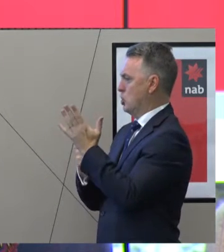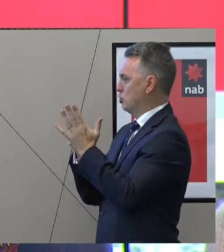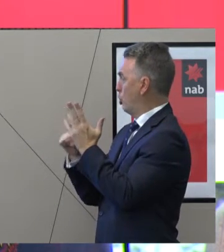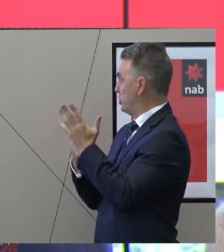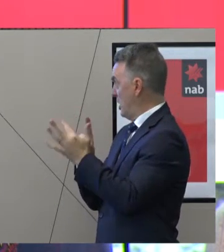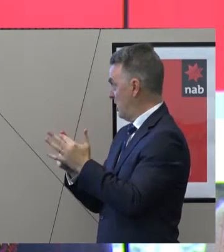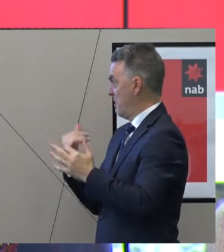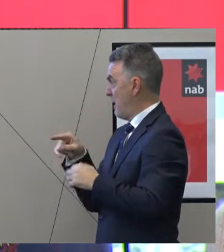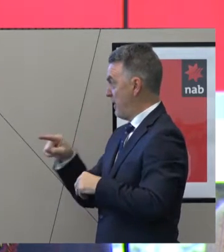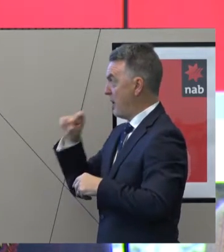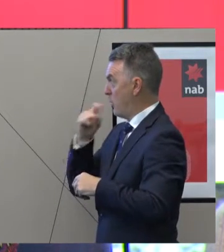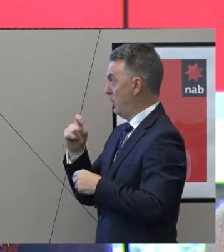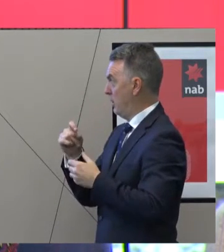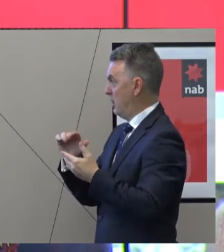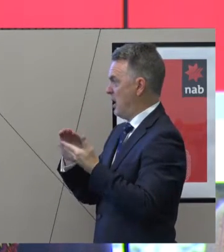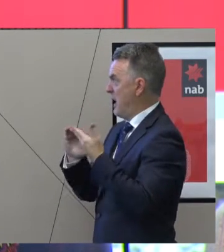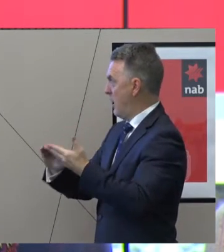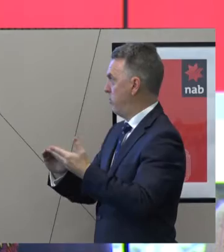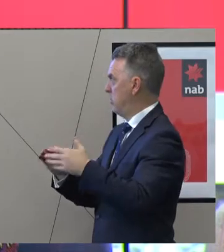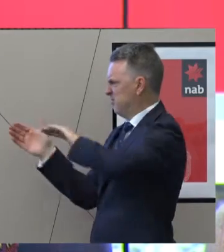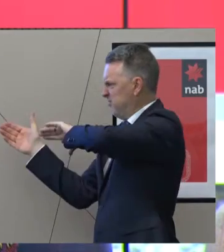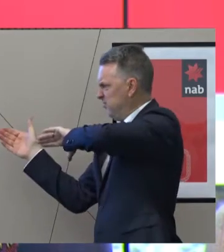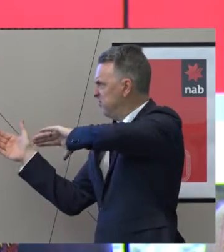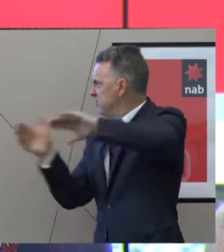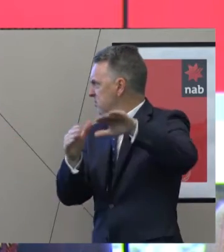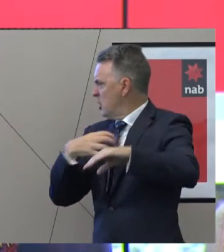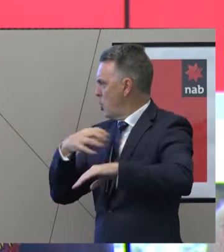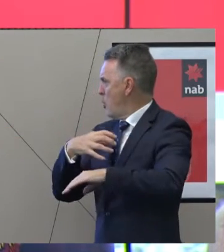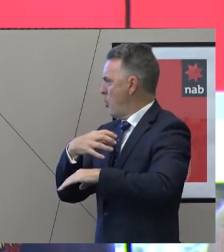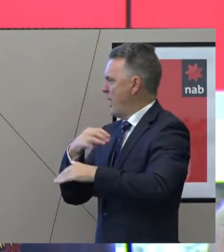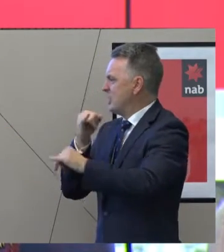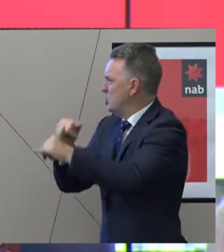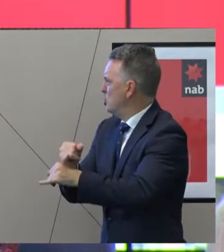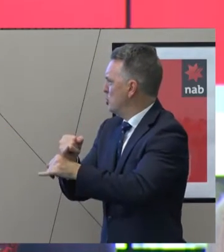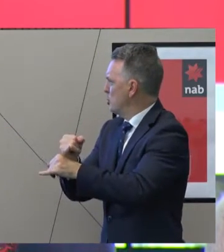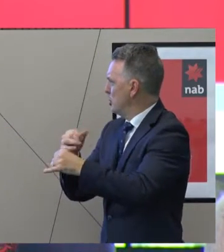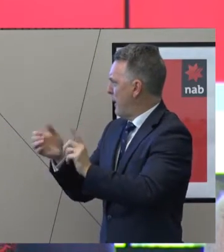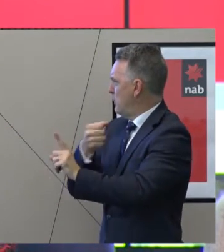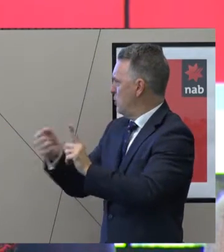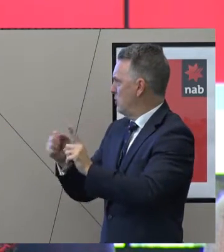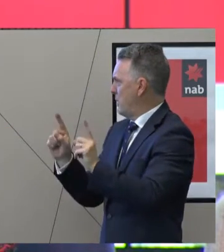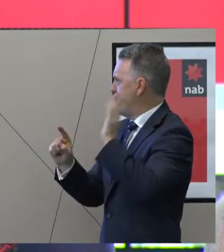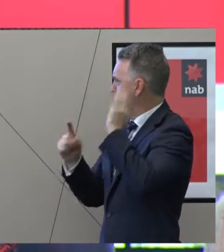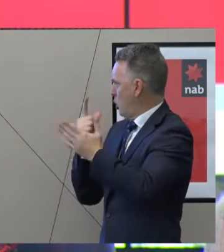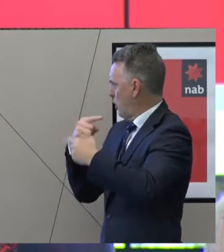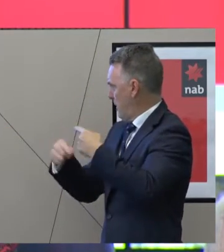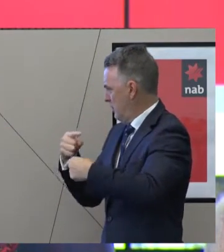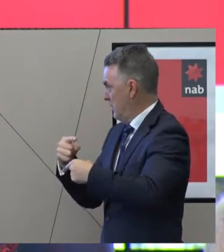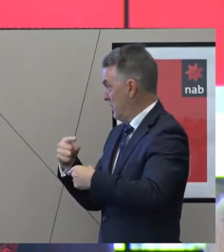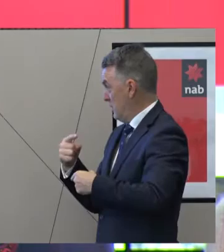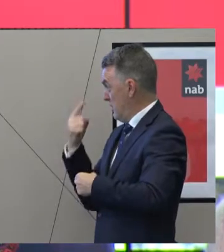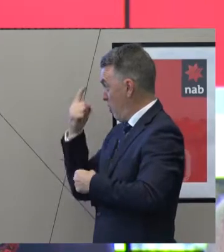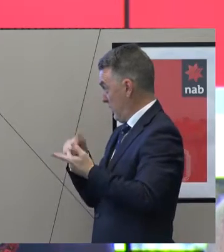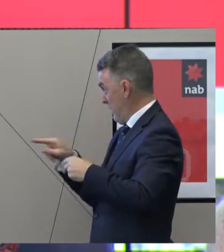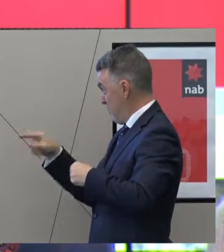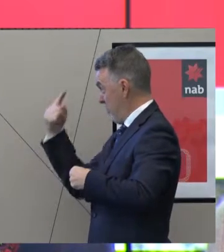in pulling back the curtain on maybe some of these institutional abuses that we're hearing about, do you see that would offer